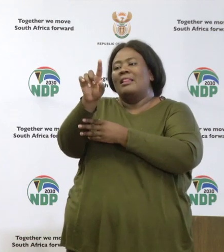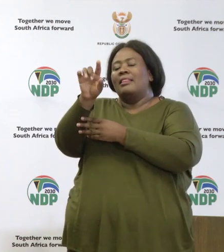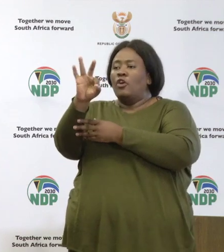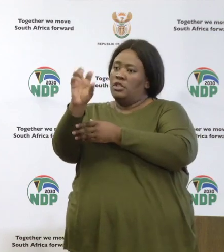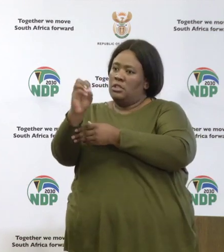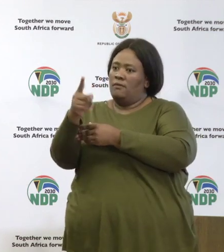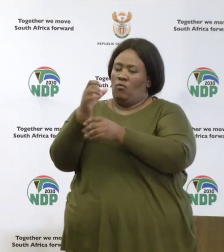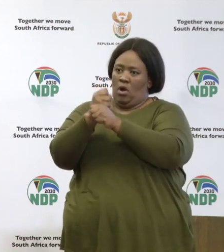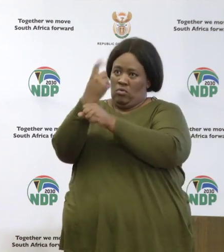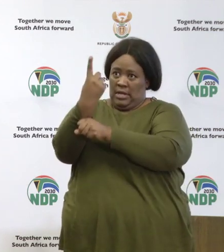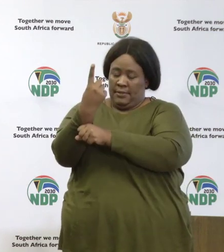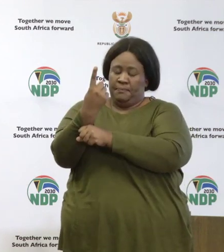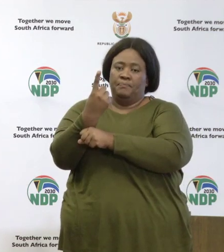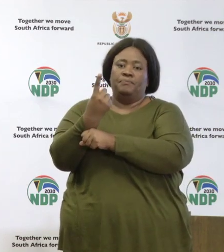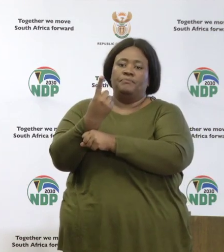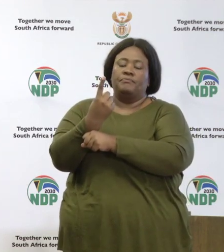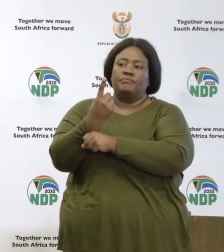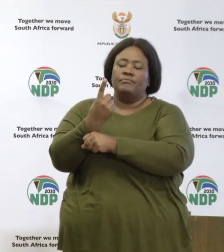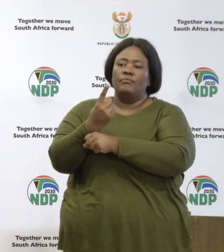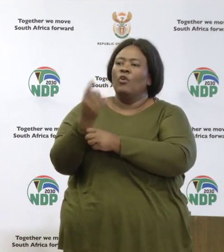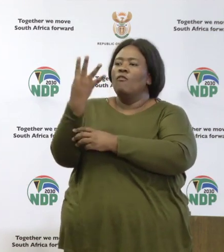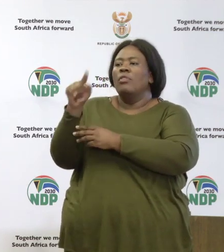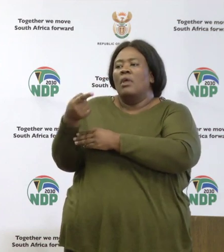12,130 for Gauteng,